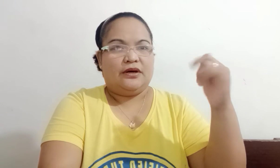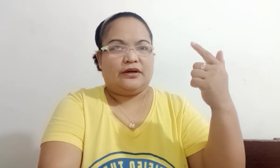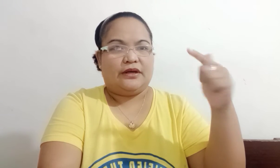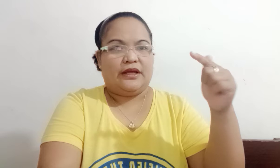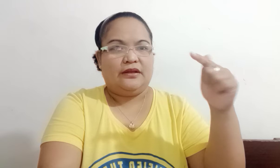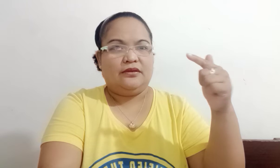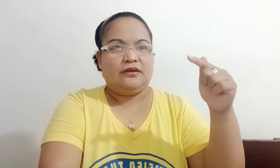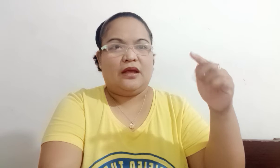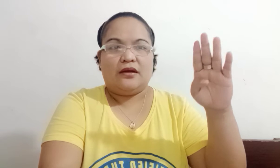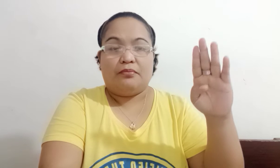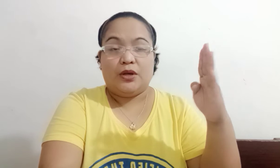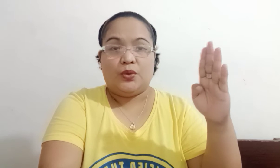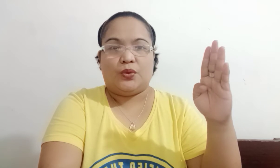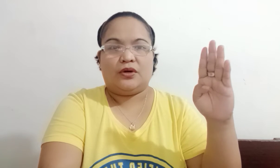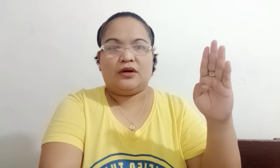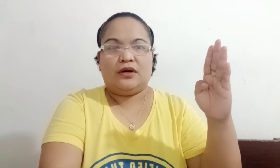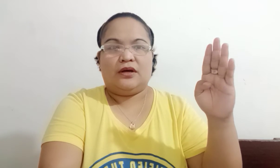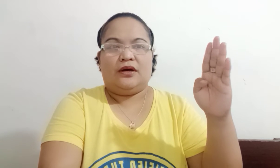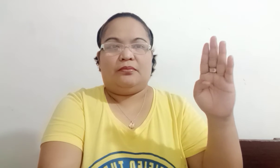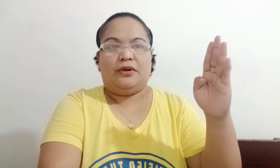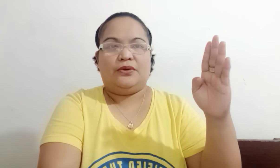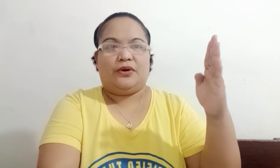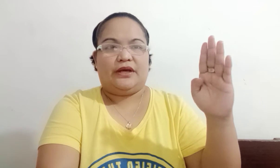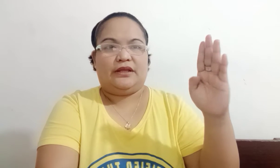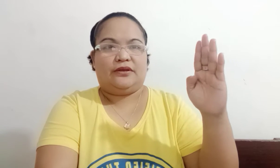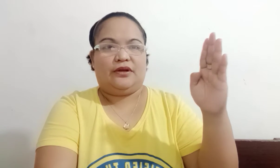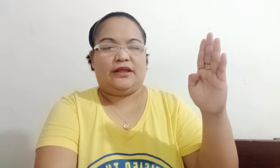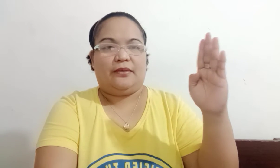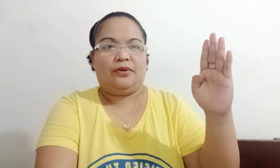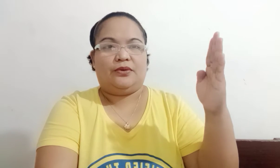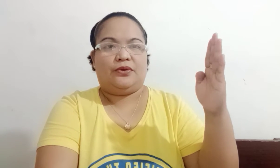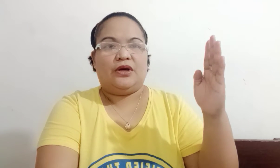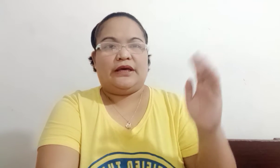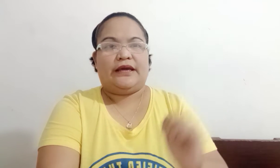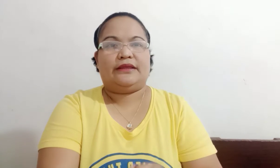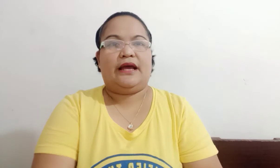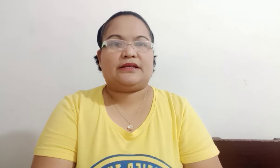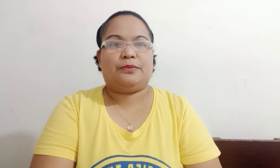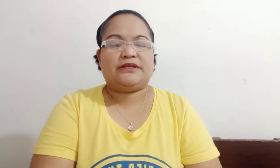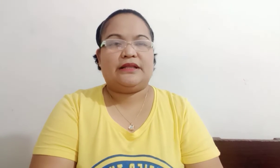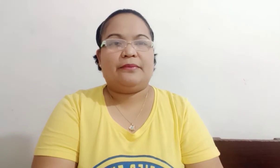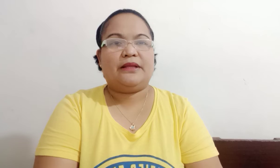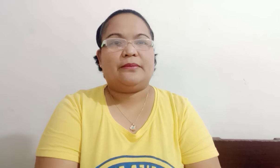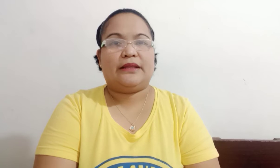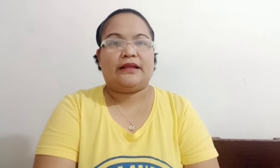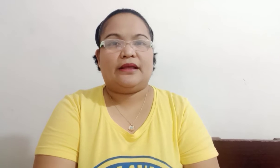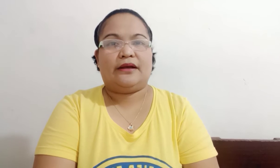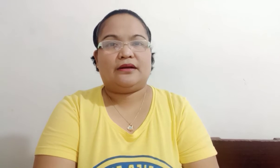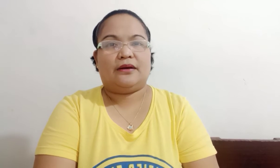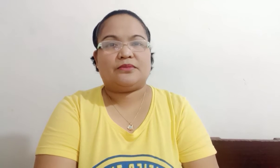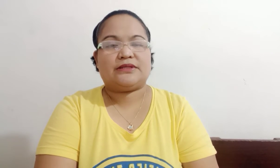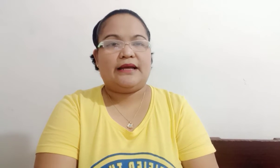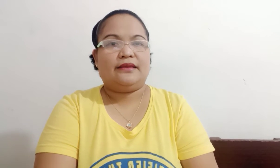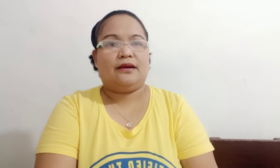Green. Blue. Blue. Blue. Okay. Dito rin ang blue. Okay. Next. Pag sinabi naman natin sign ng